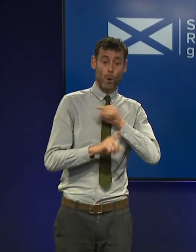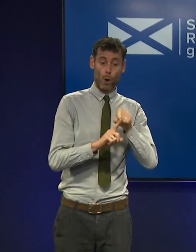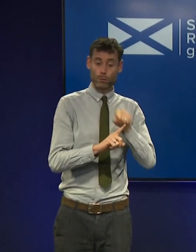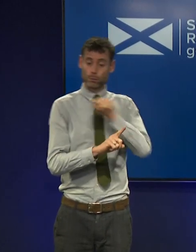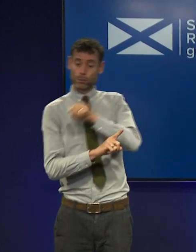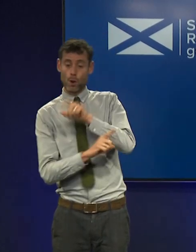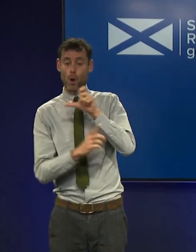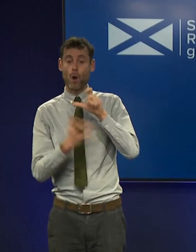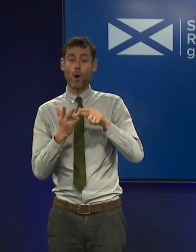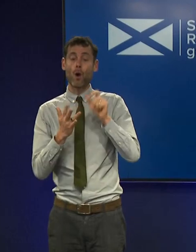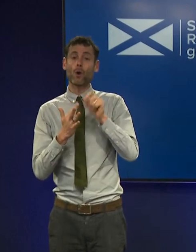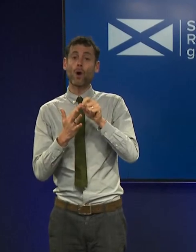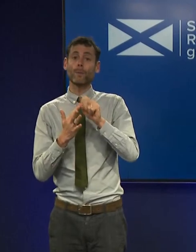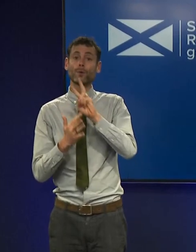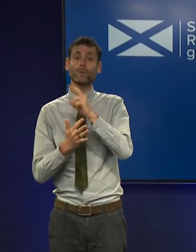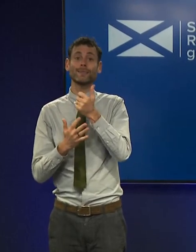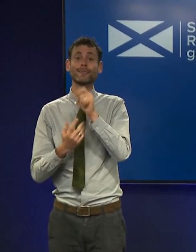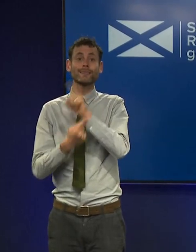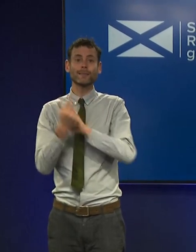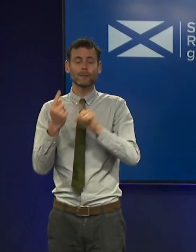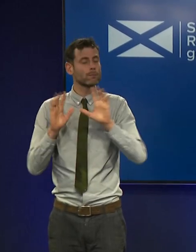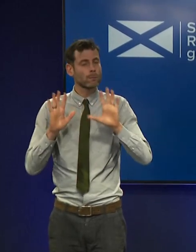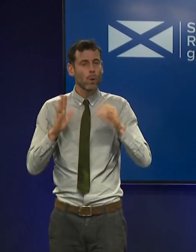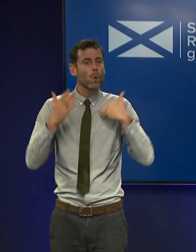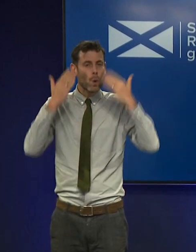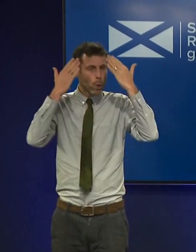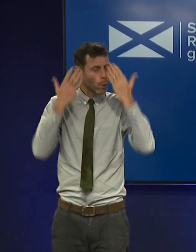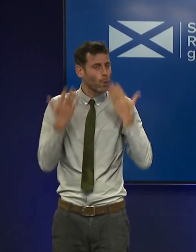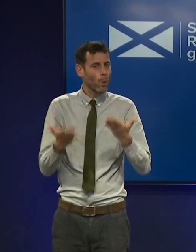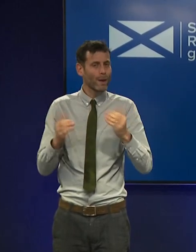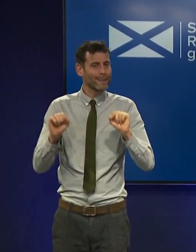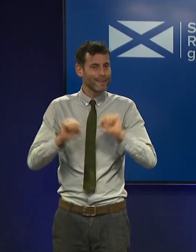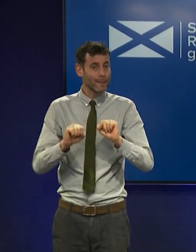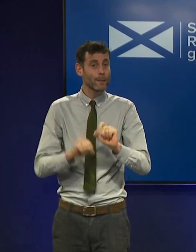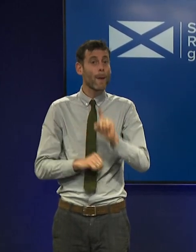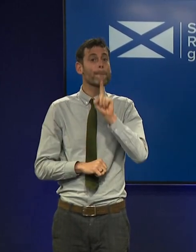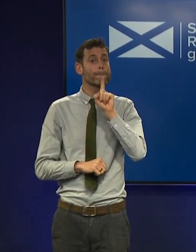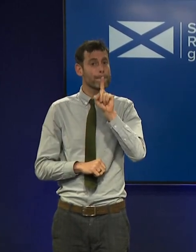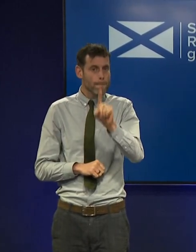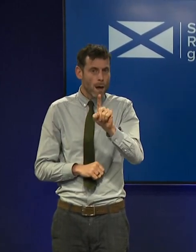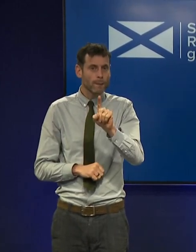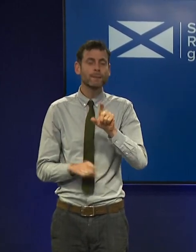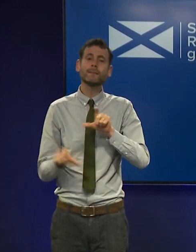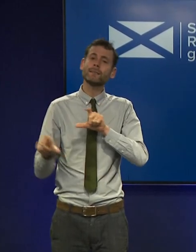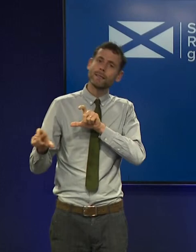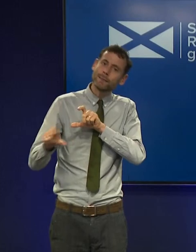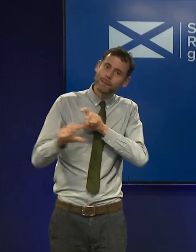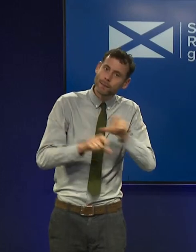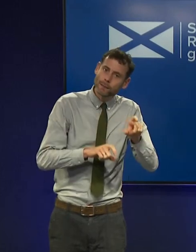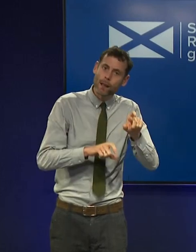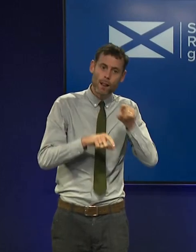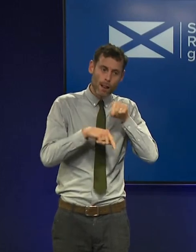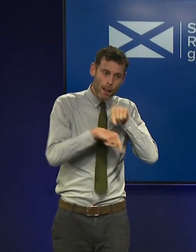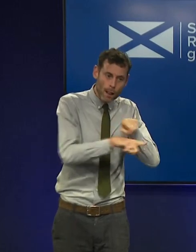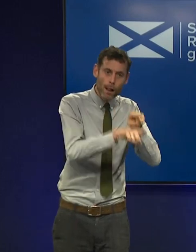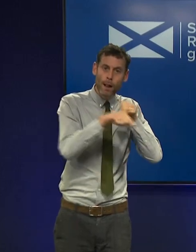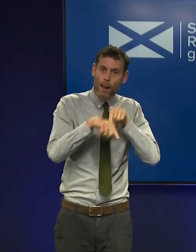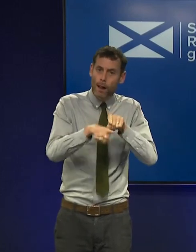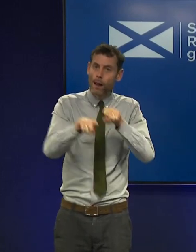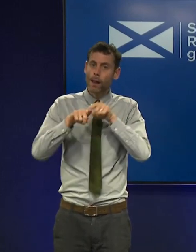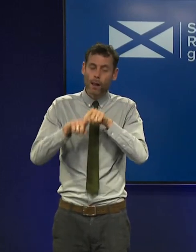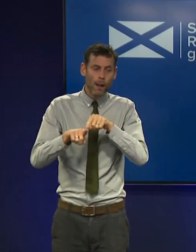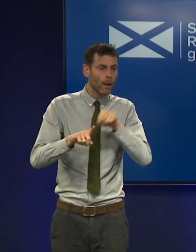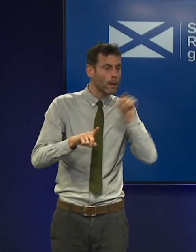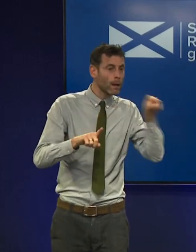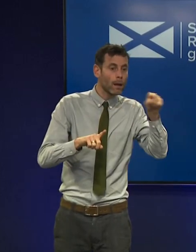said in my opening statement, the contact tracing is ongoing, so nor can I stand here and give you a 100% guarantee that that is